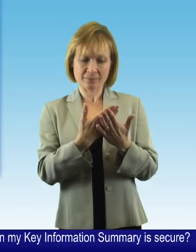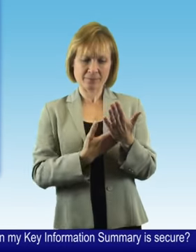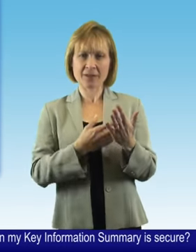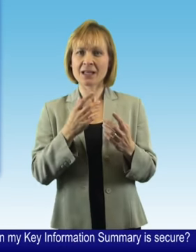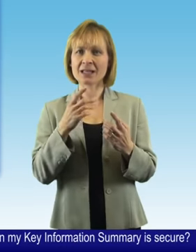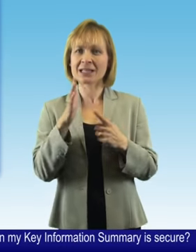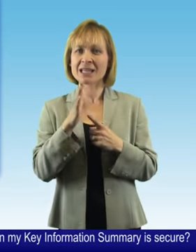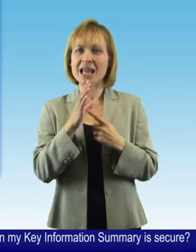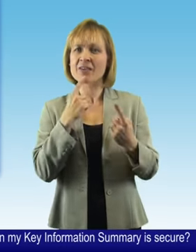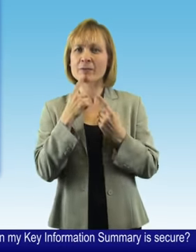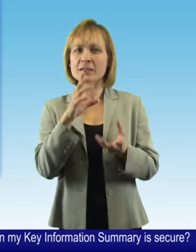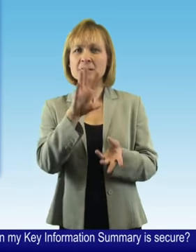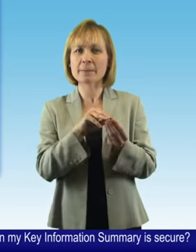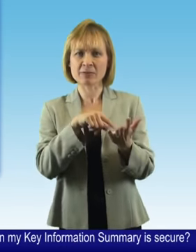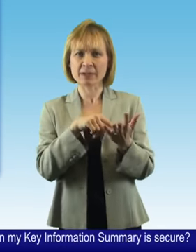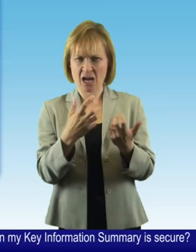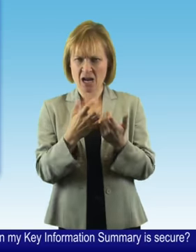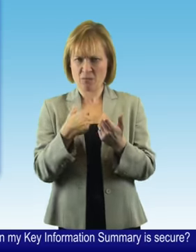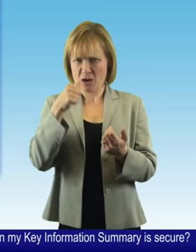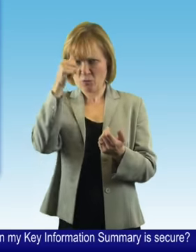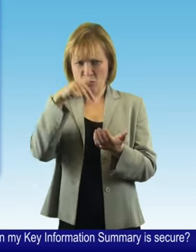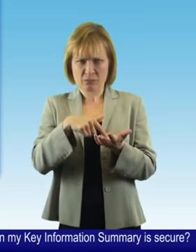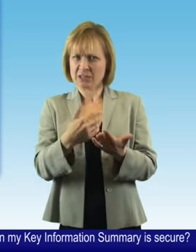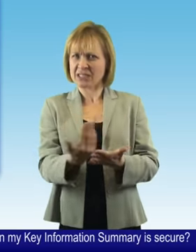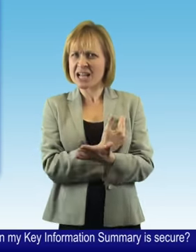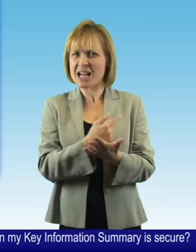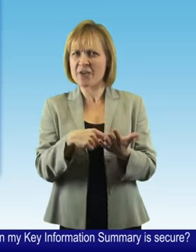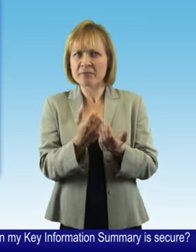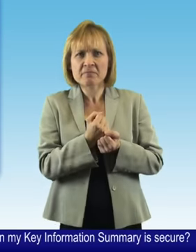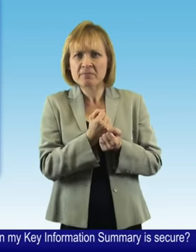How do I know that the information in my key information summary is secure?